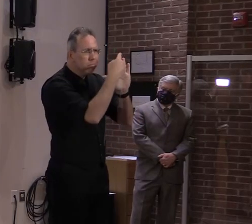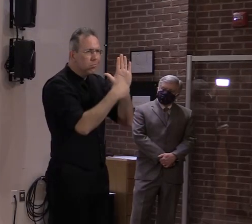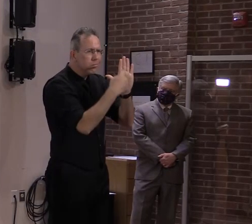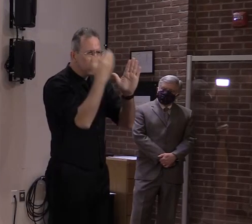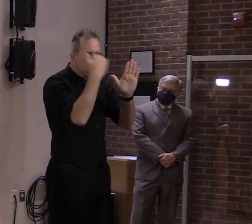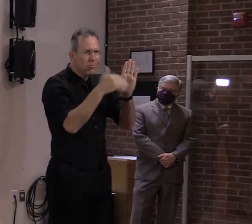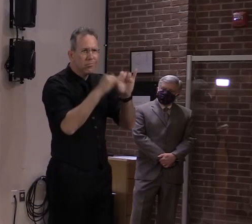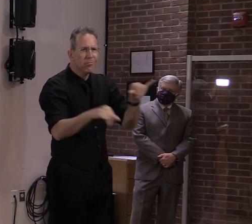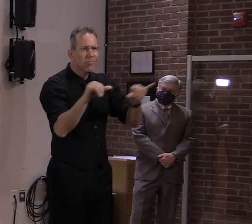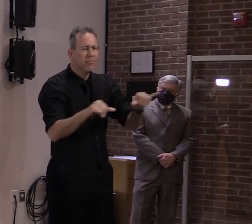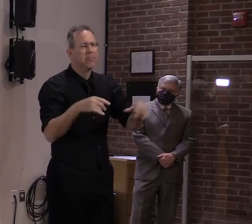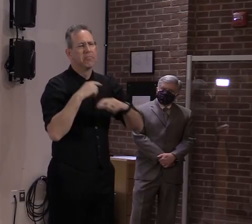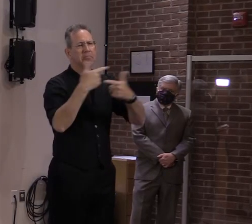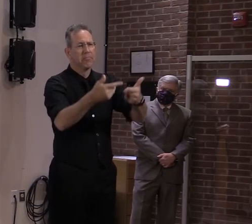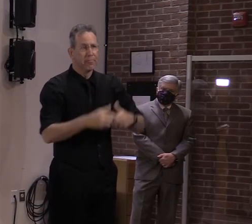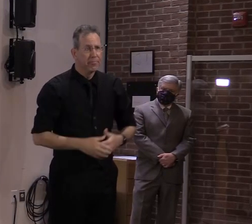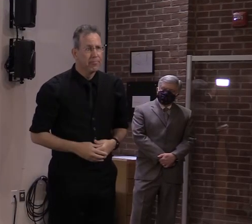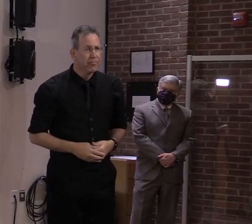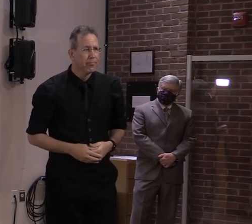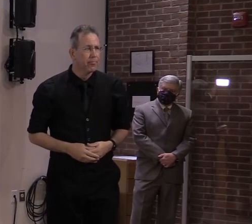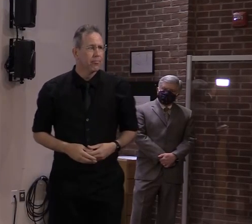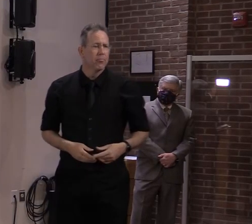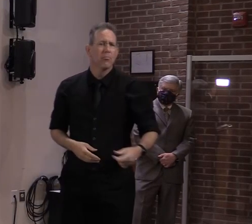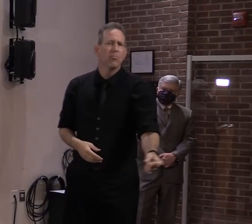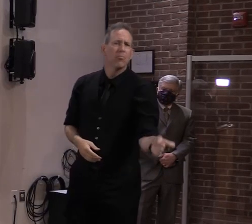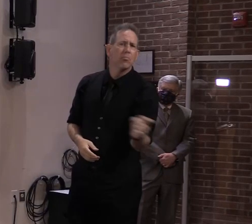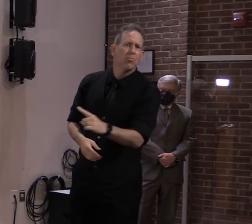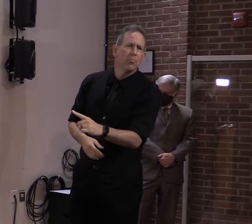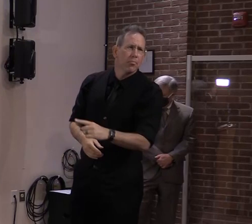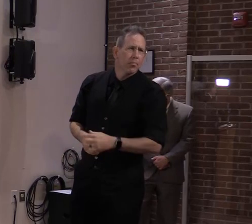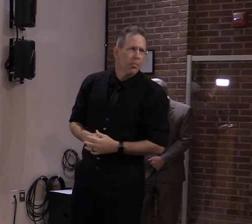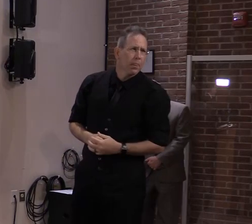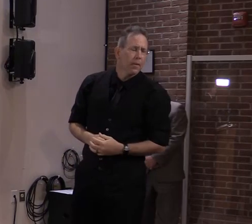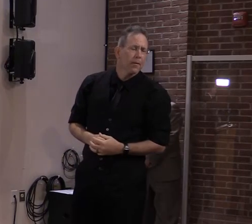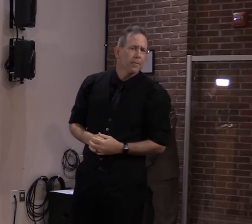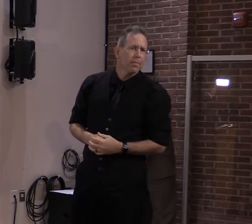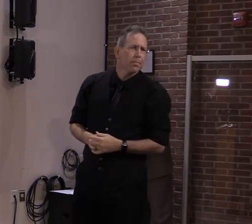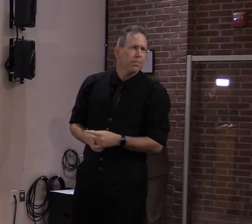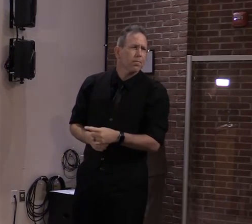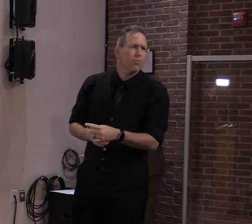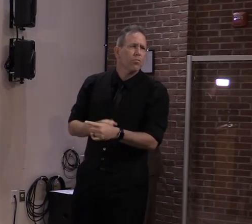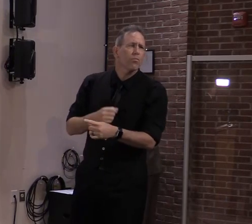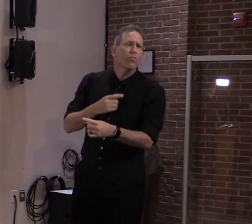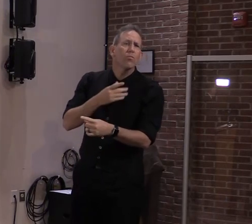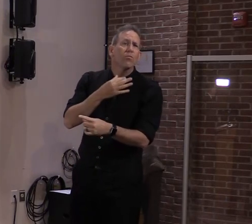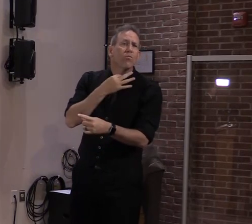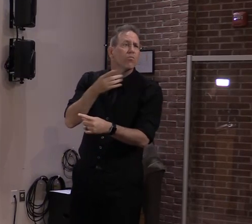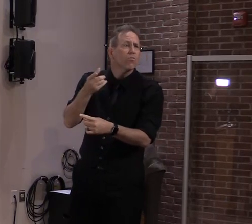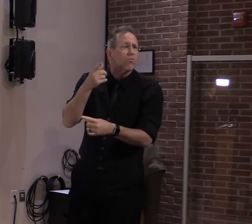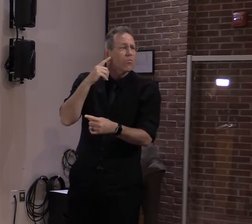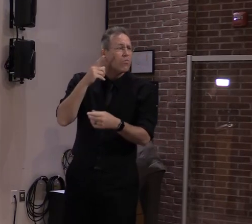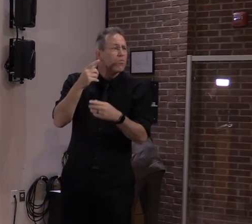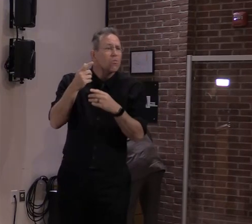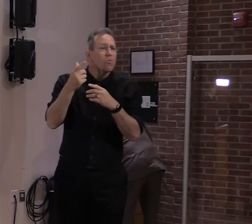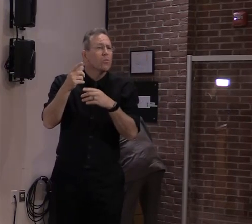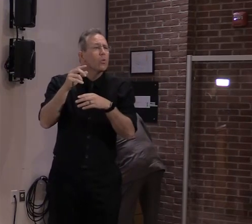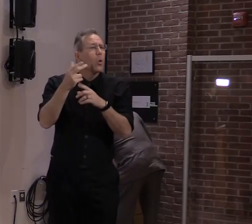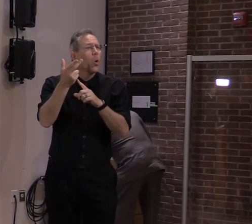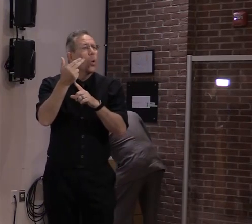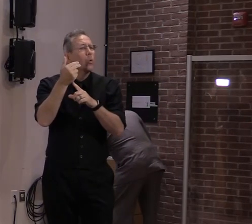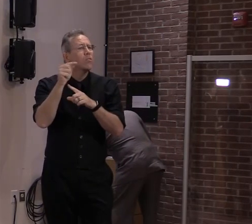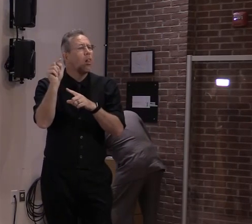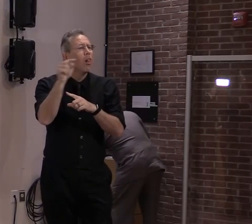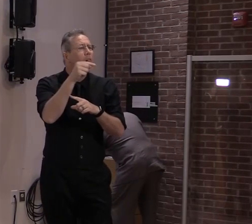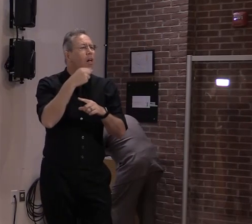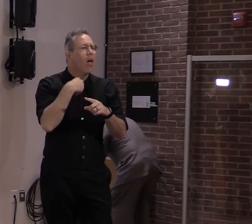If I could ask you just about the motel voucher and the transition program. I mean, you want to move folks, and motels